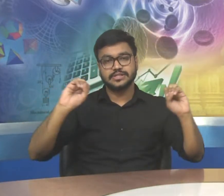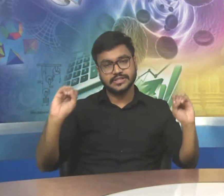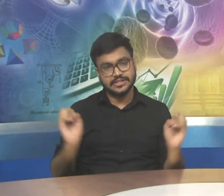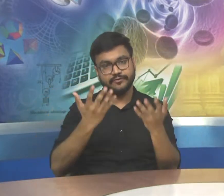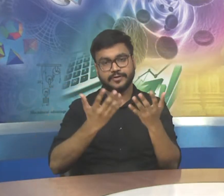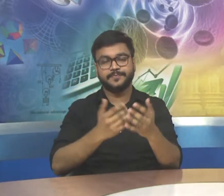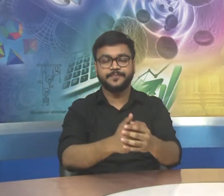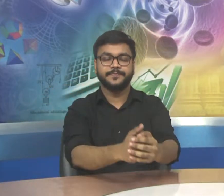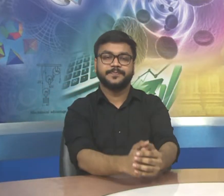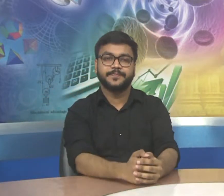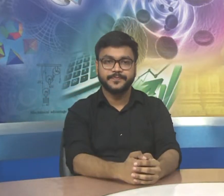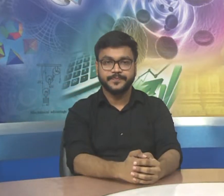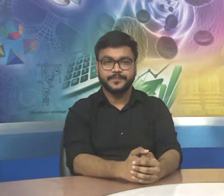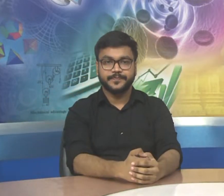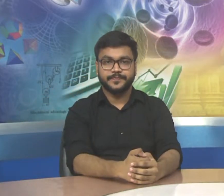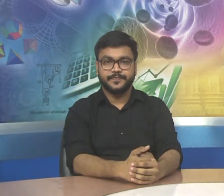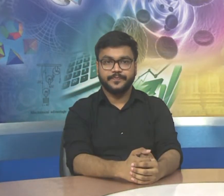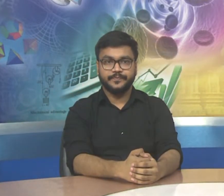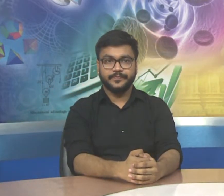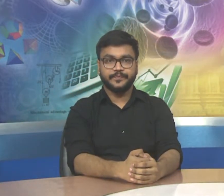for better understanding.